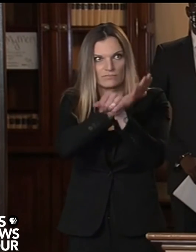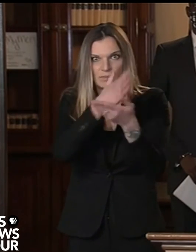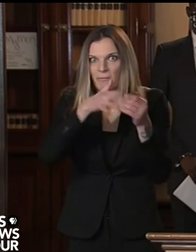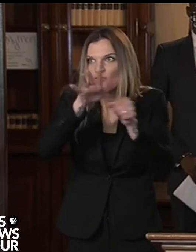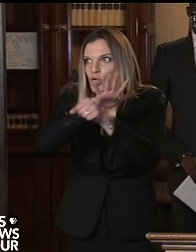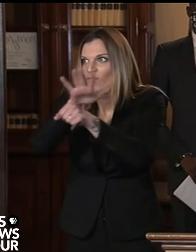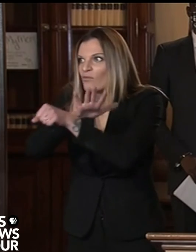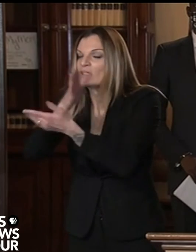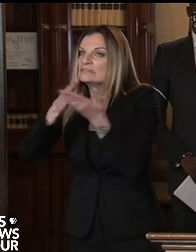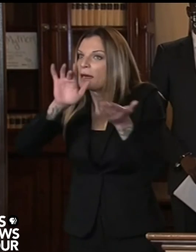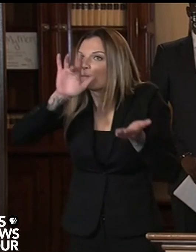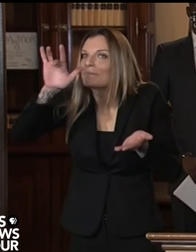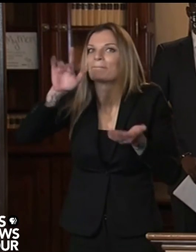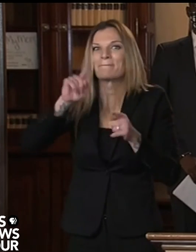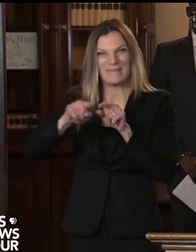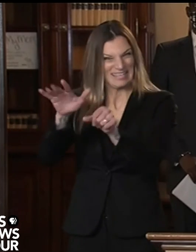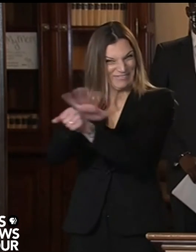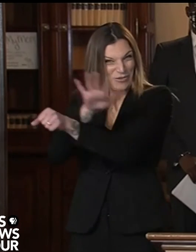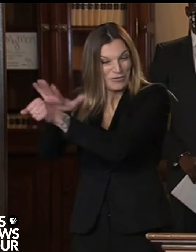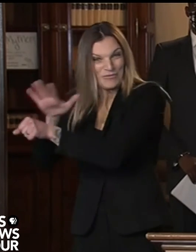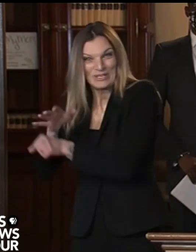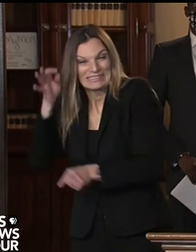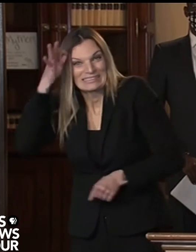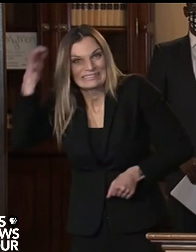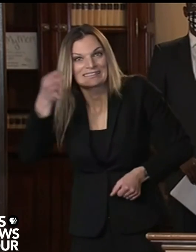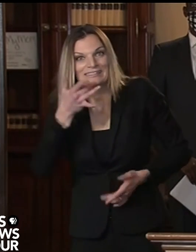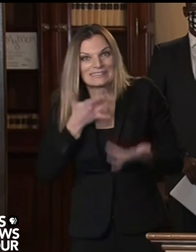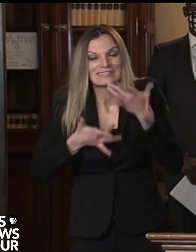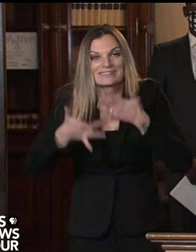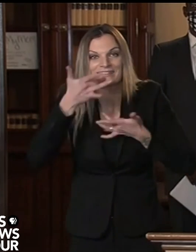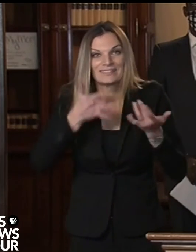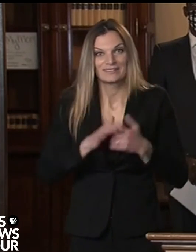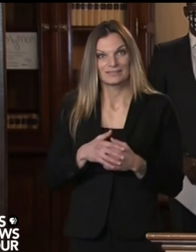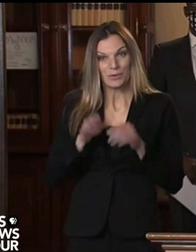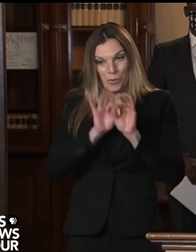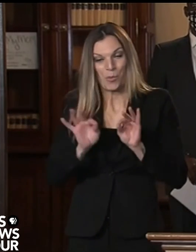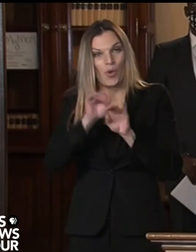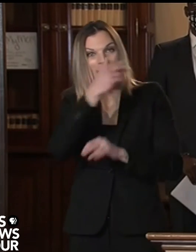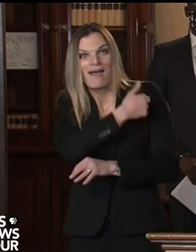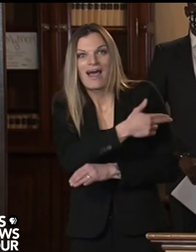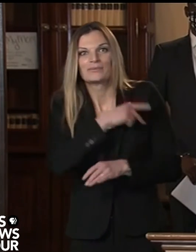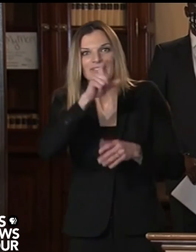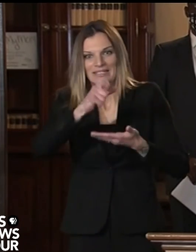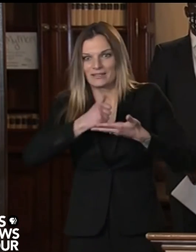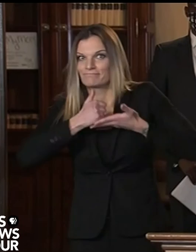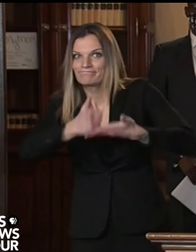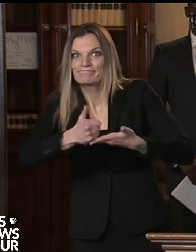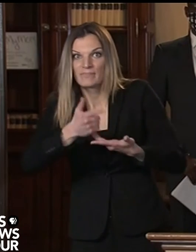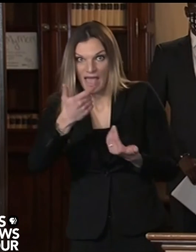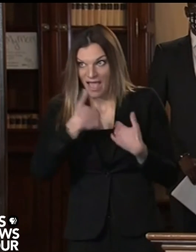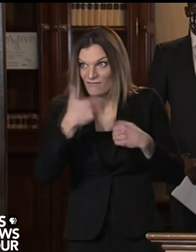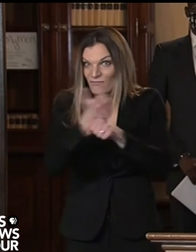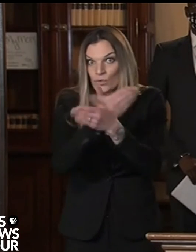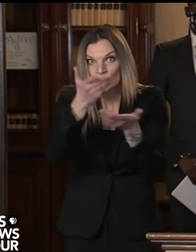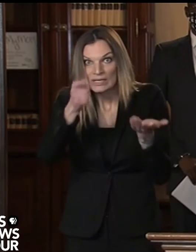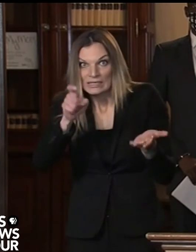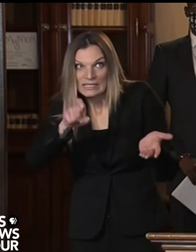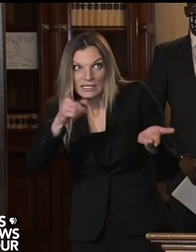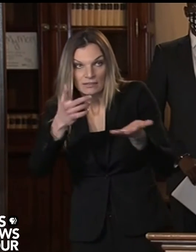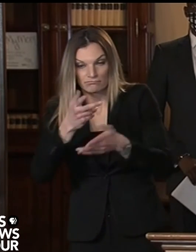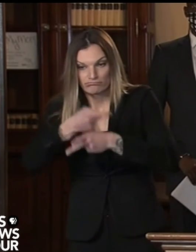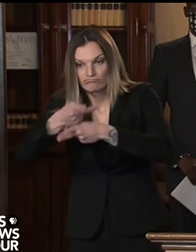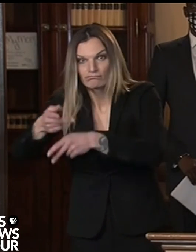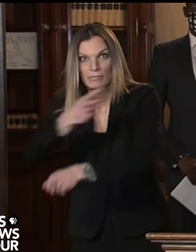hospitals to make sure they have what they need to take care of patients and implement their surge plans. We are also